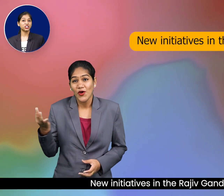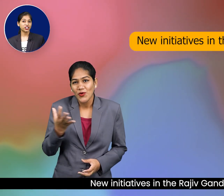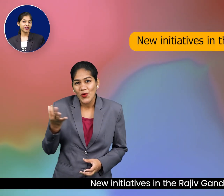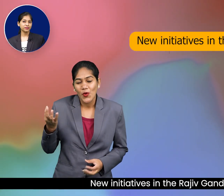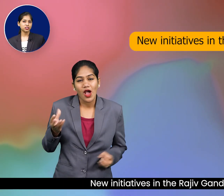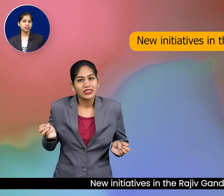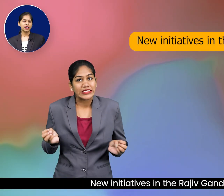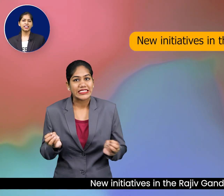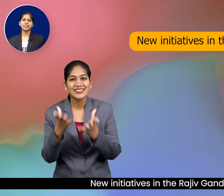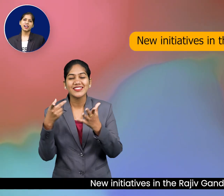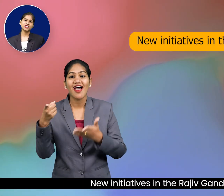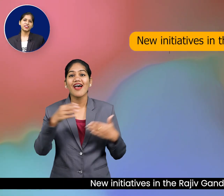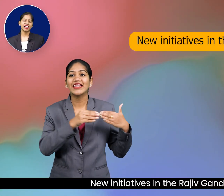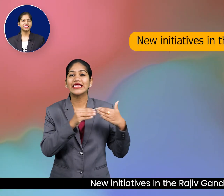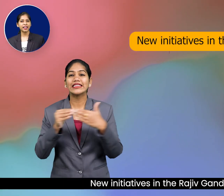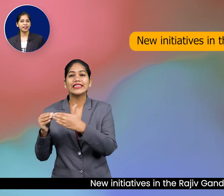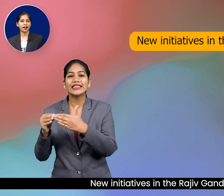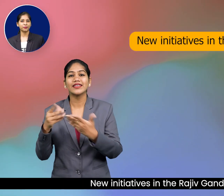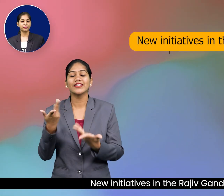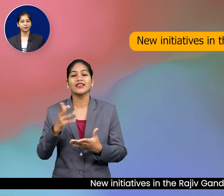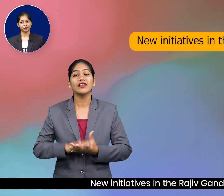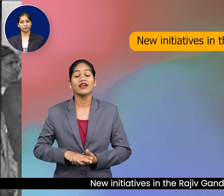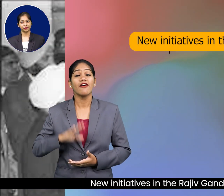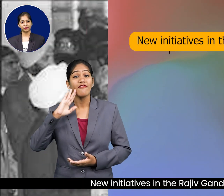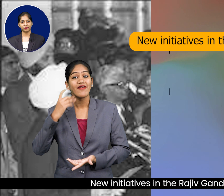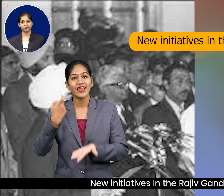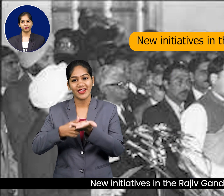New initiatives in the Rajiv Gandhi era.